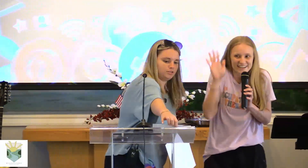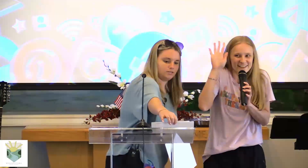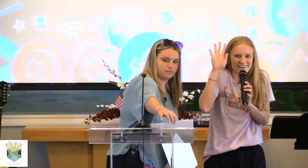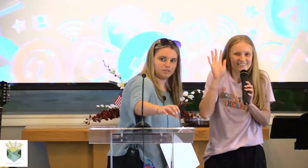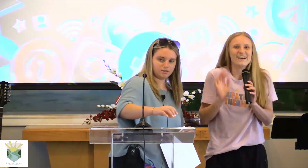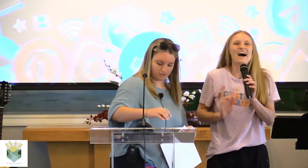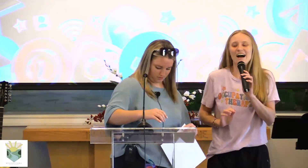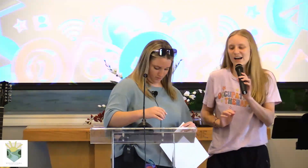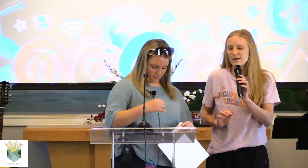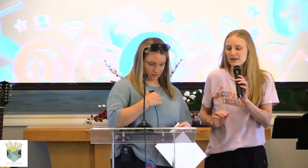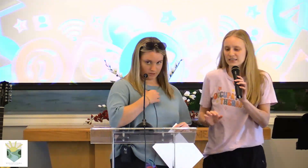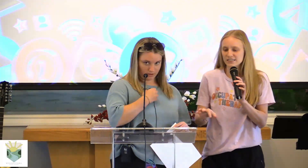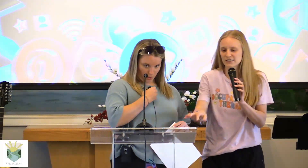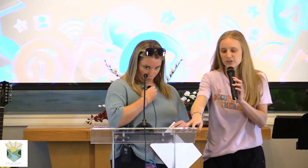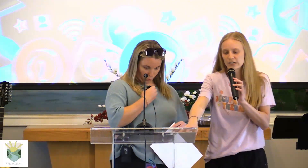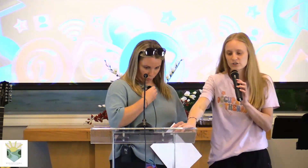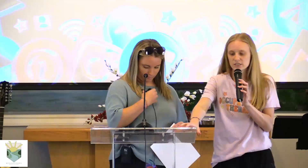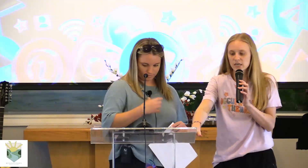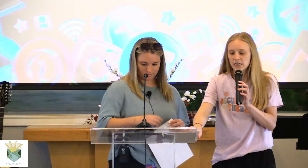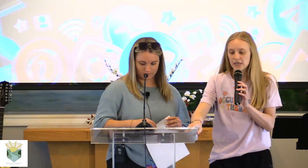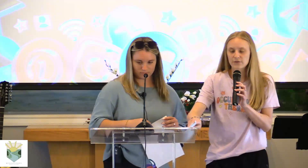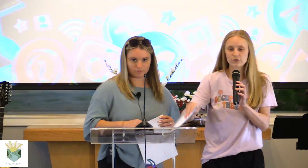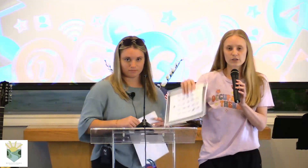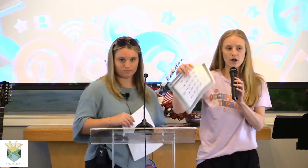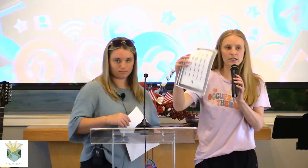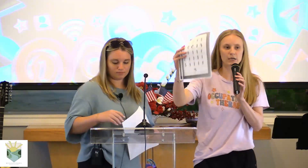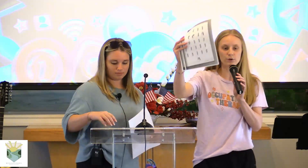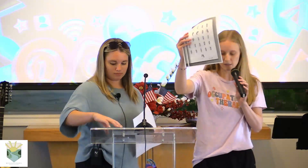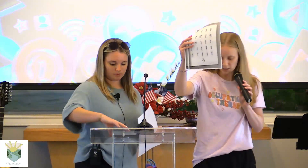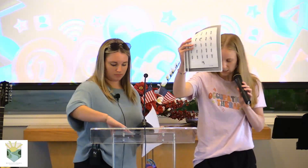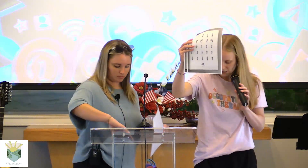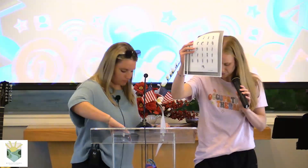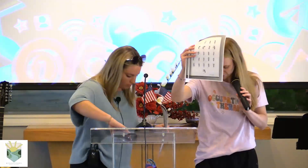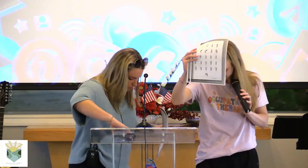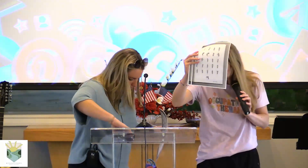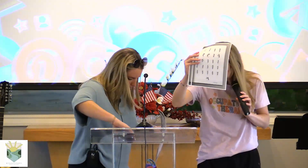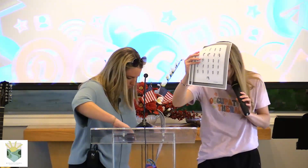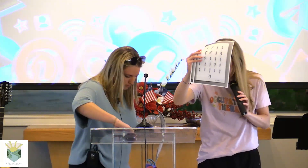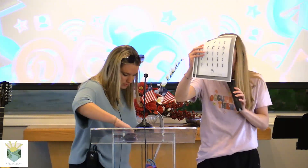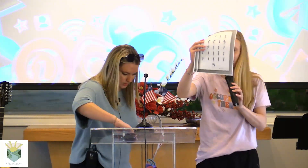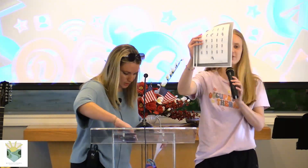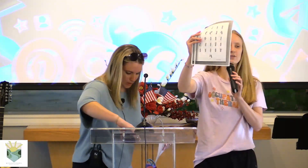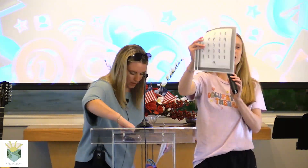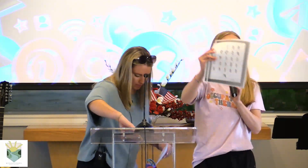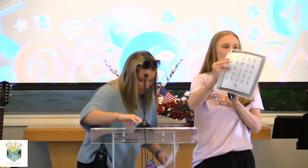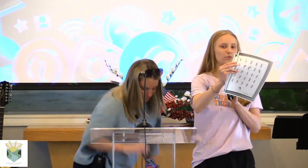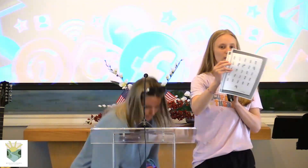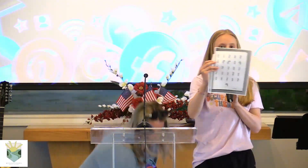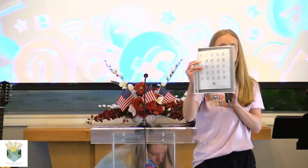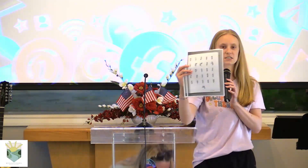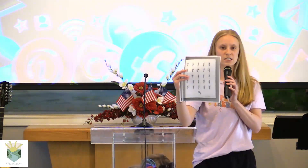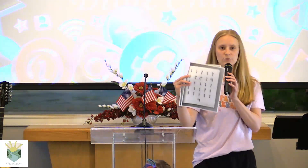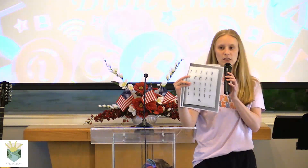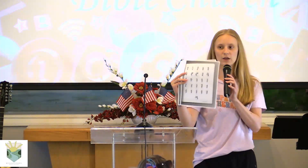Hello. Yes, these are extras. If you did not get one of these, OMG, if you did not get one of these and would like